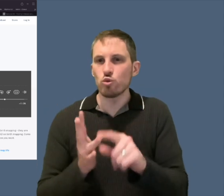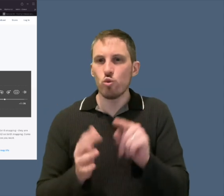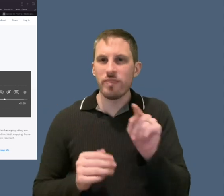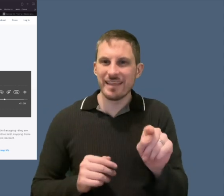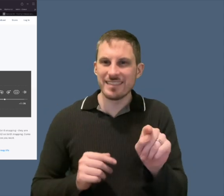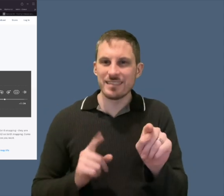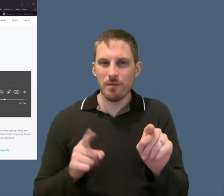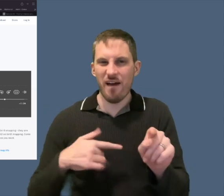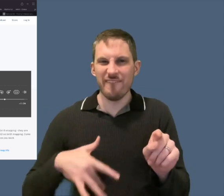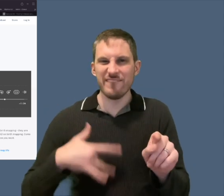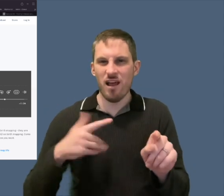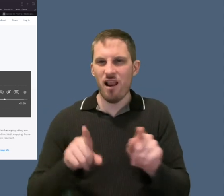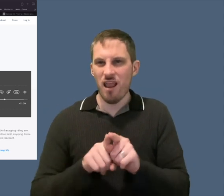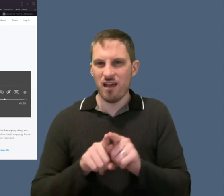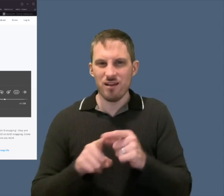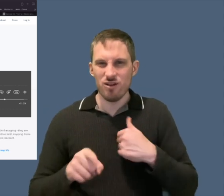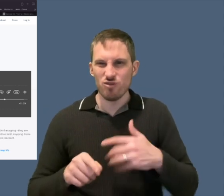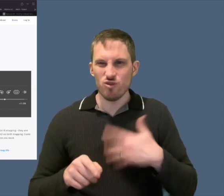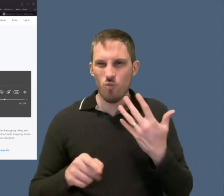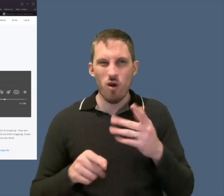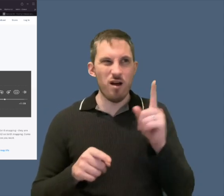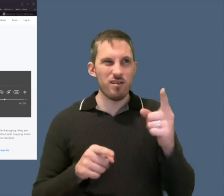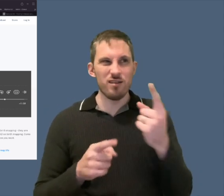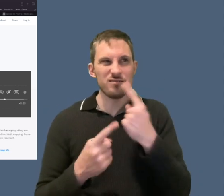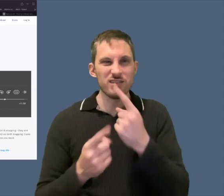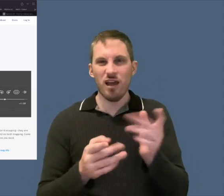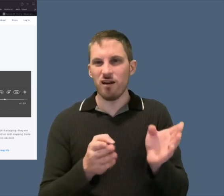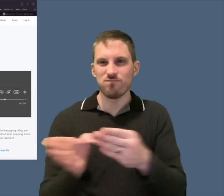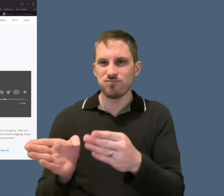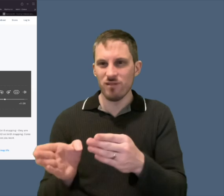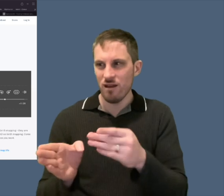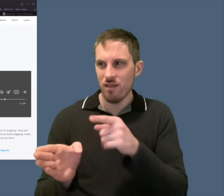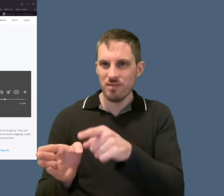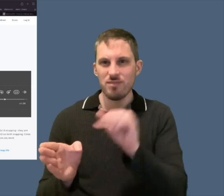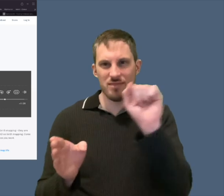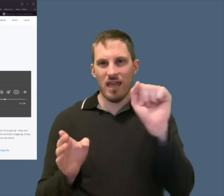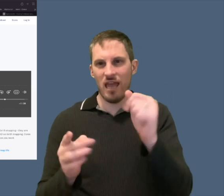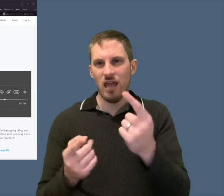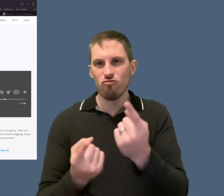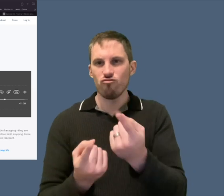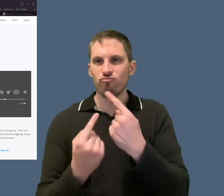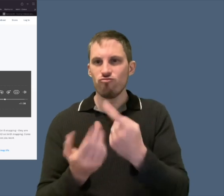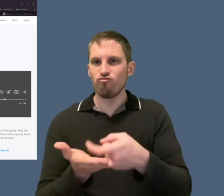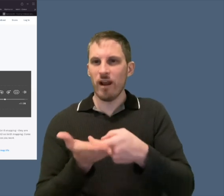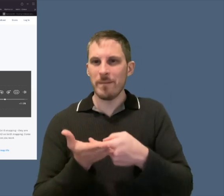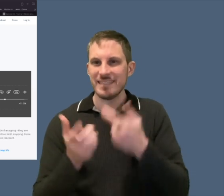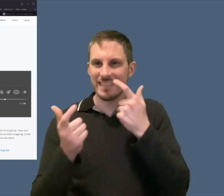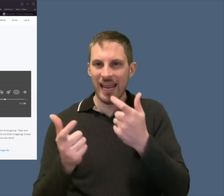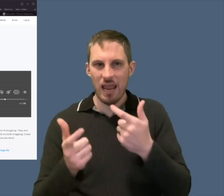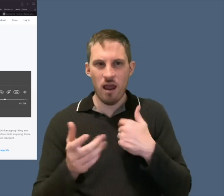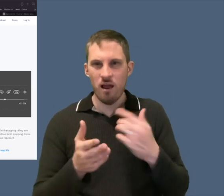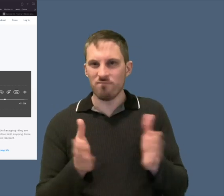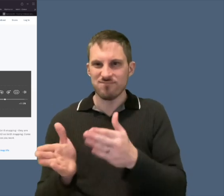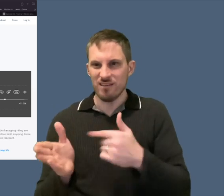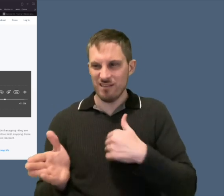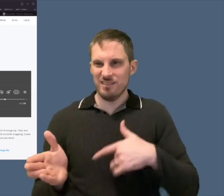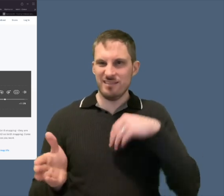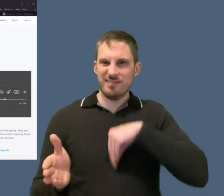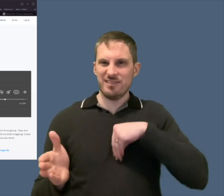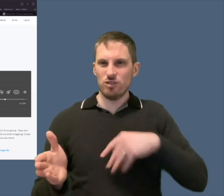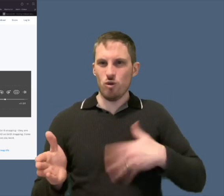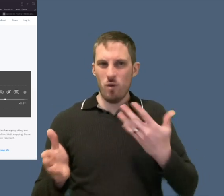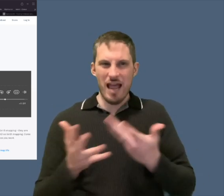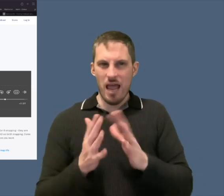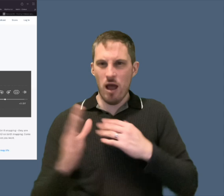I don't feel like I want to take on the recommended care. How do I have that conversation? So this is really important skills